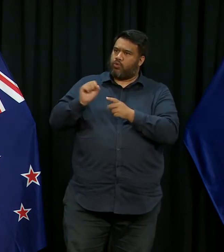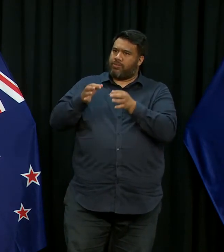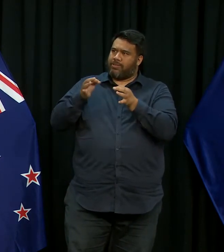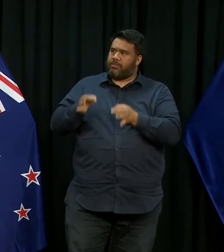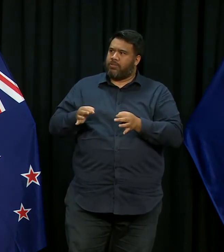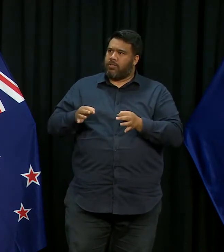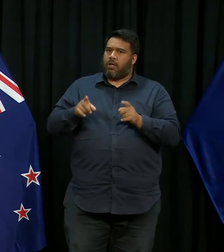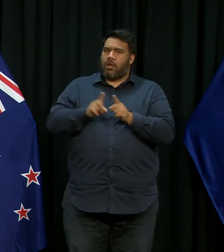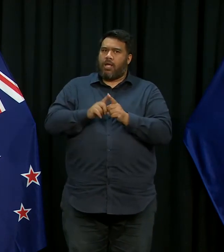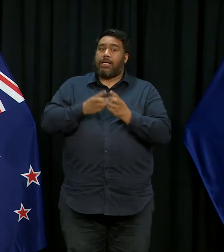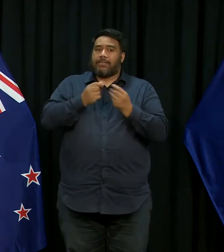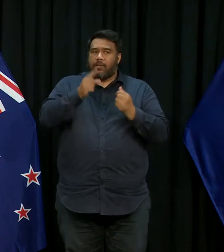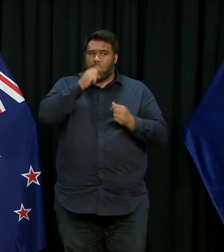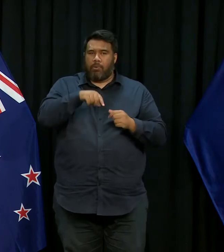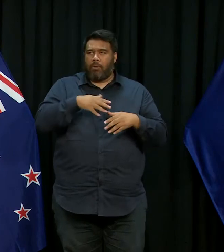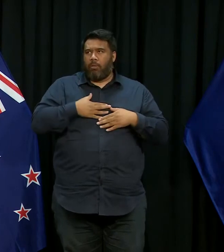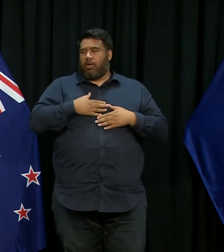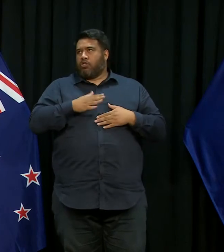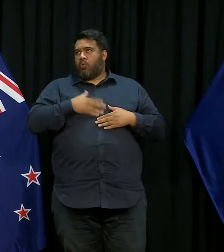there are some where,